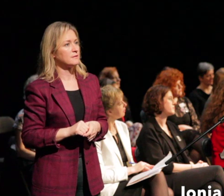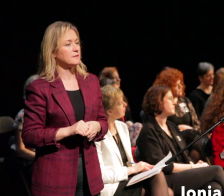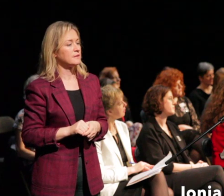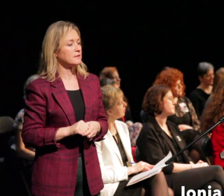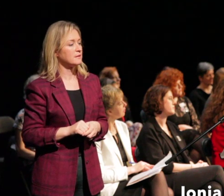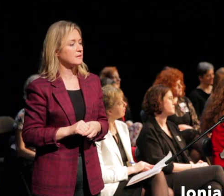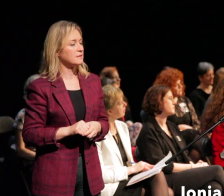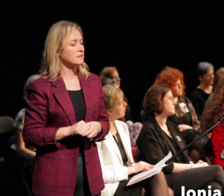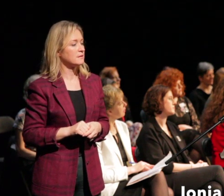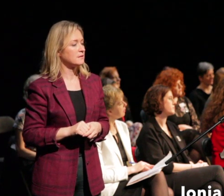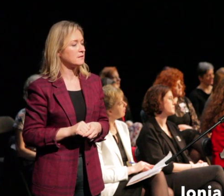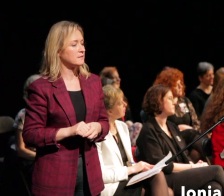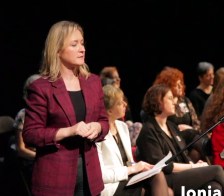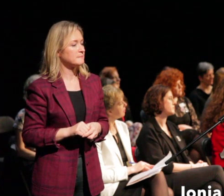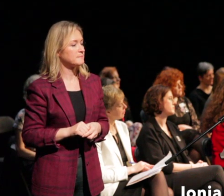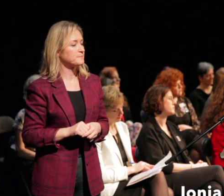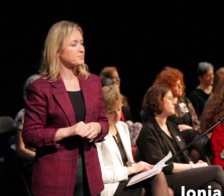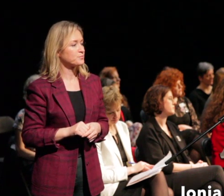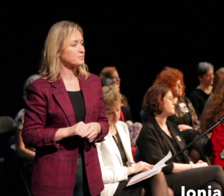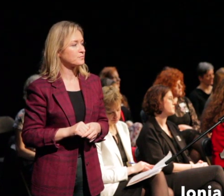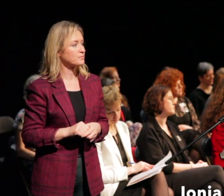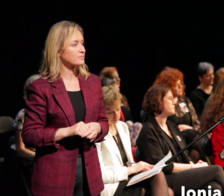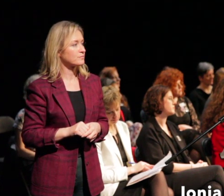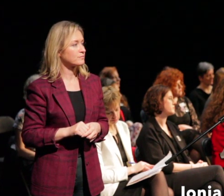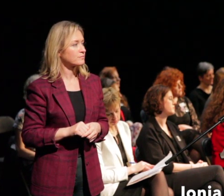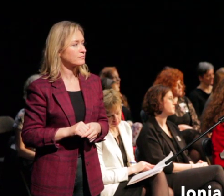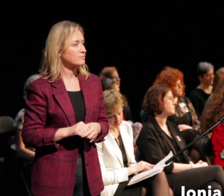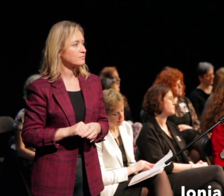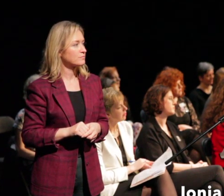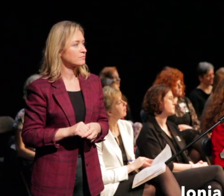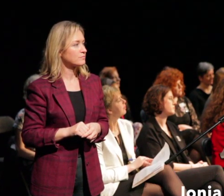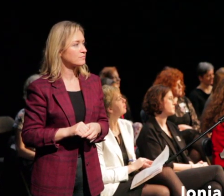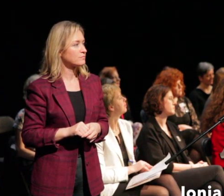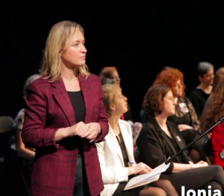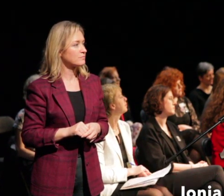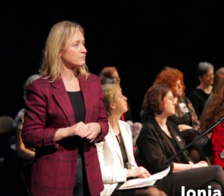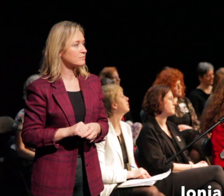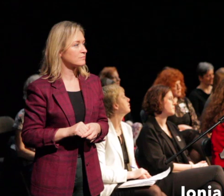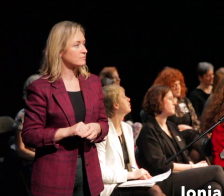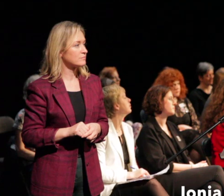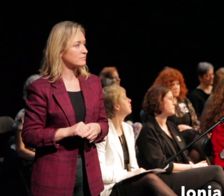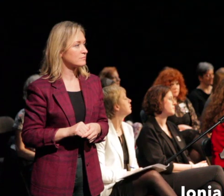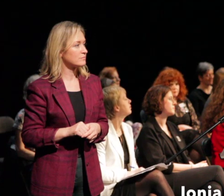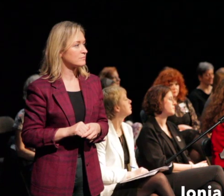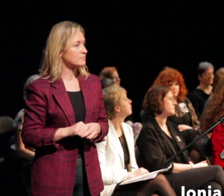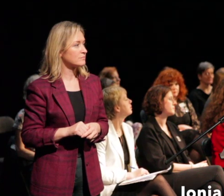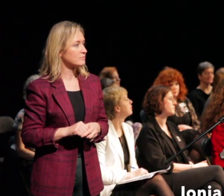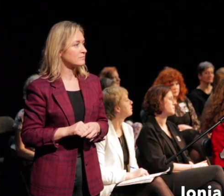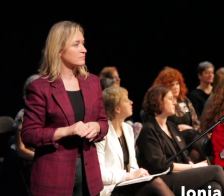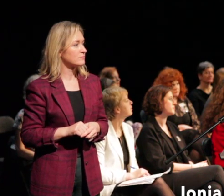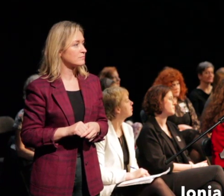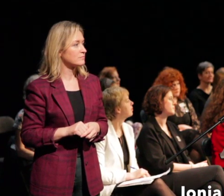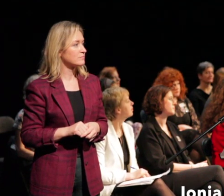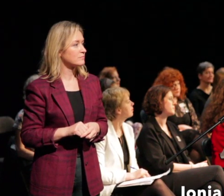linne, ach creidim go hiomlán go bhféadfadh sé a bheith mar orsa láidir cúchta dúine. Bhí tríthe in ar